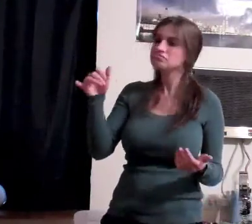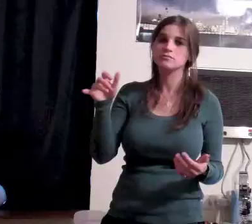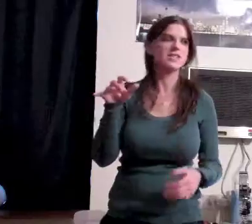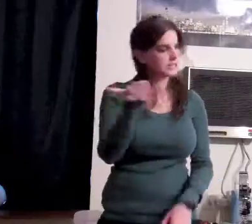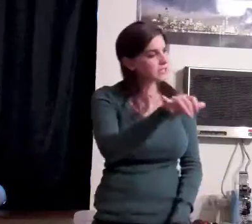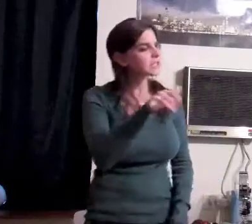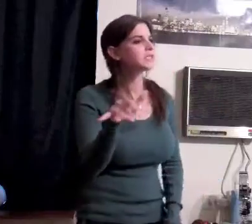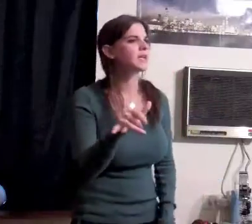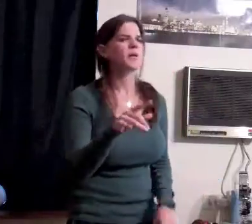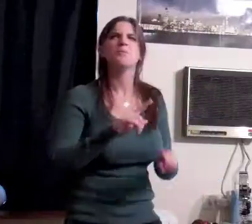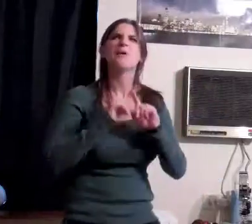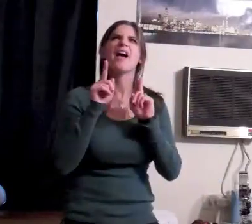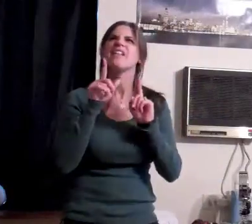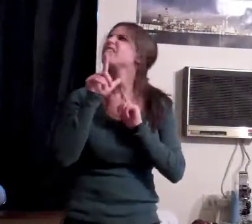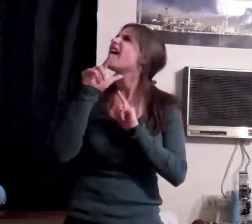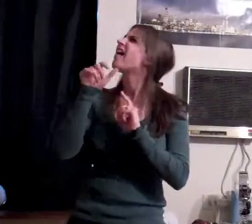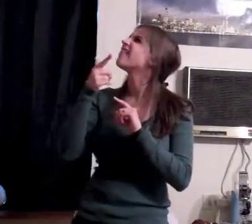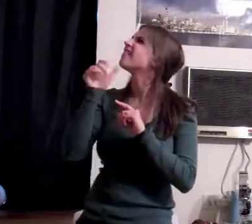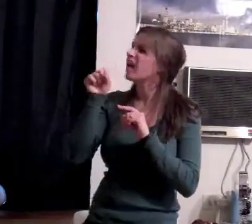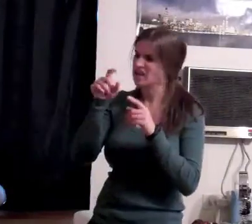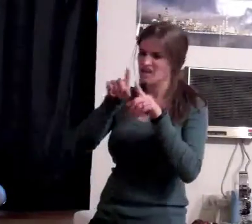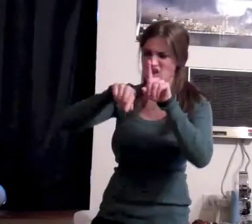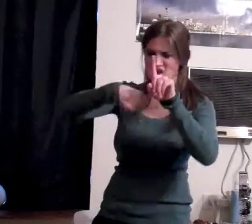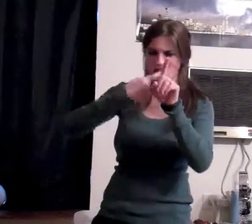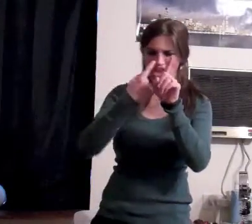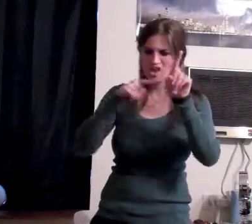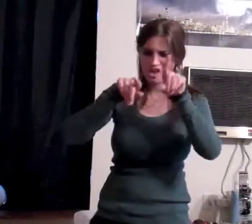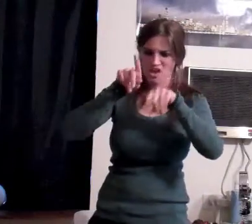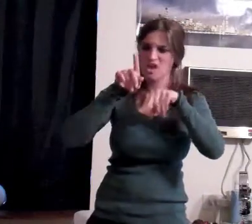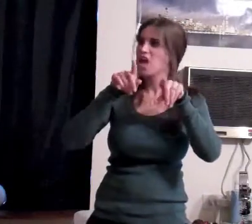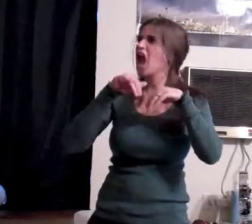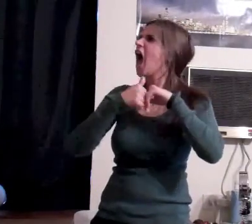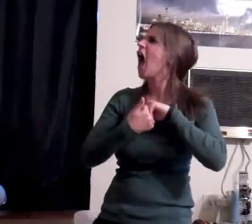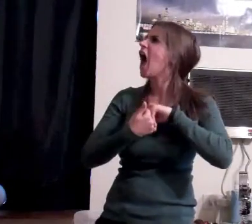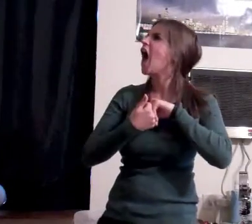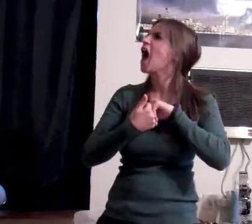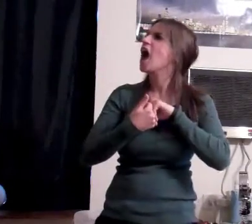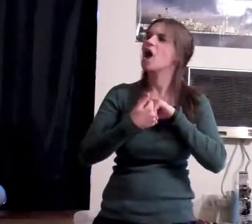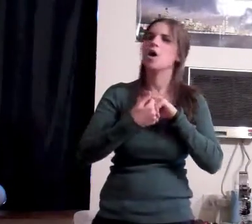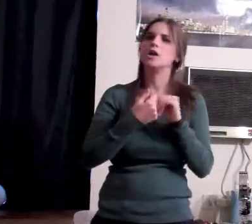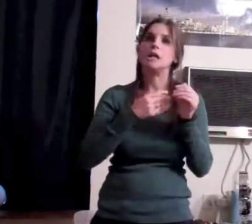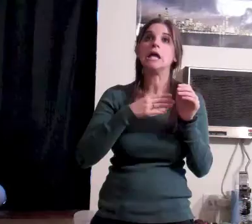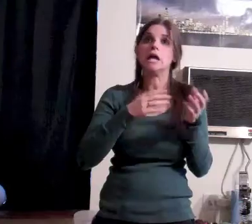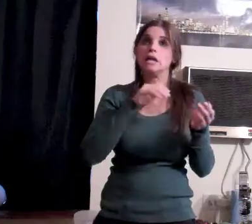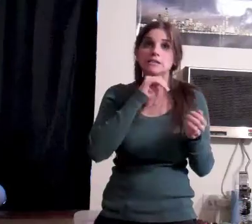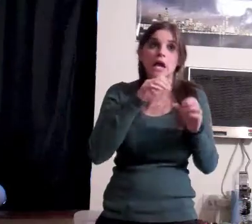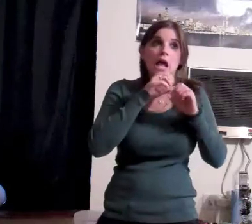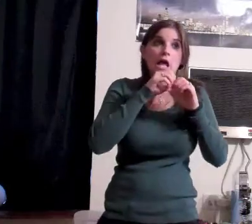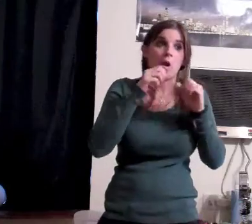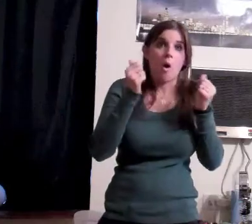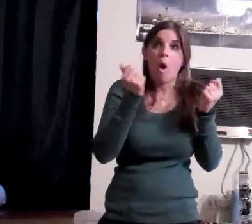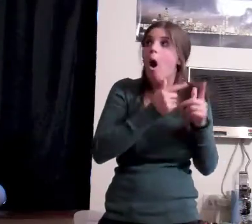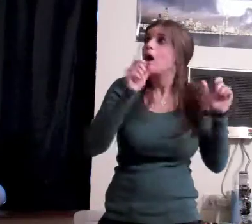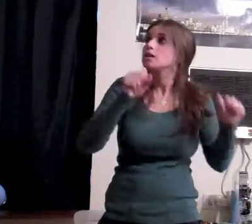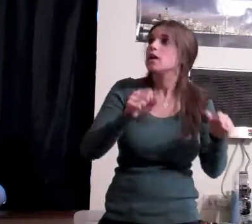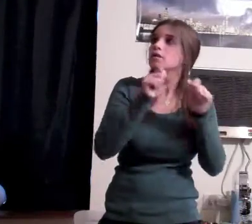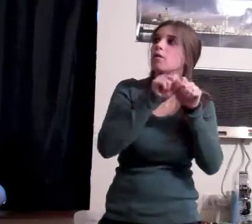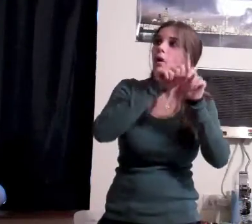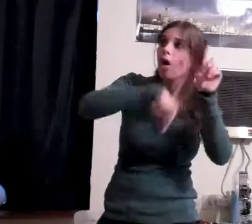all caught up in the legs. But how would their legs go, Mom? I don't understand the legs. And I was like, she goes, Mom, everyone can't do the splits. And I go, I know, but the